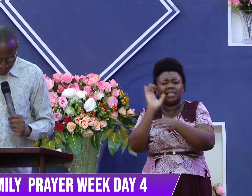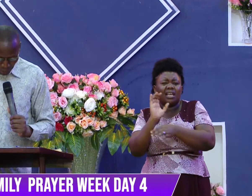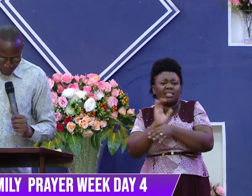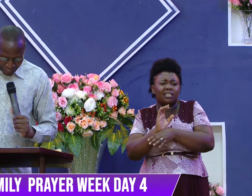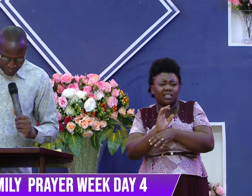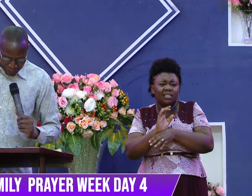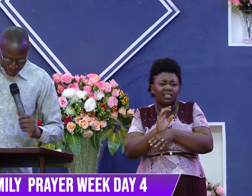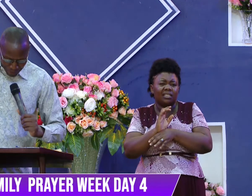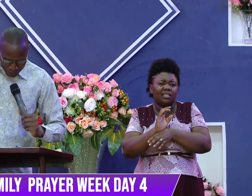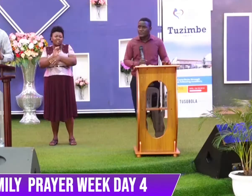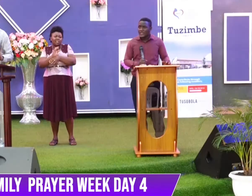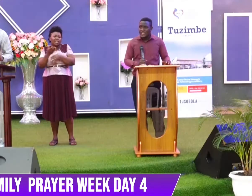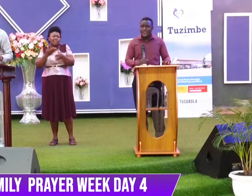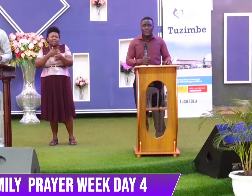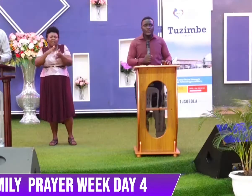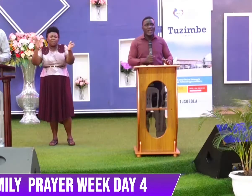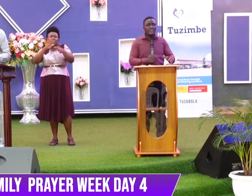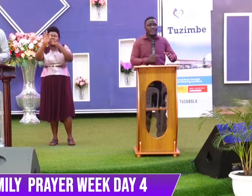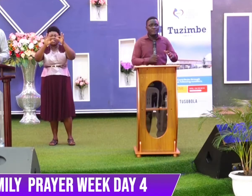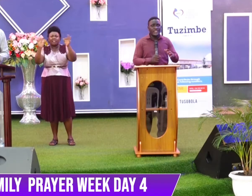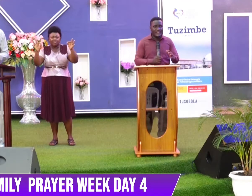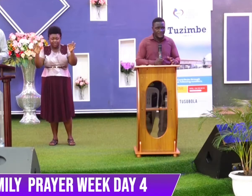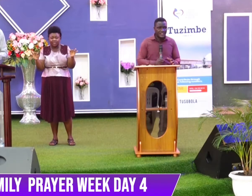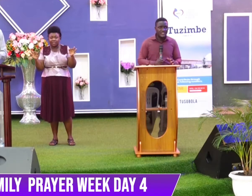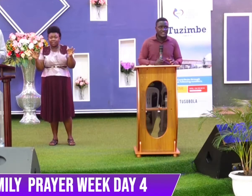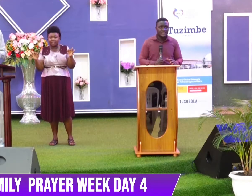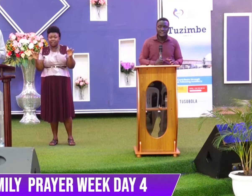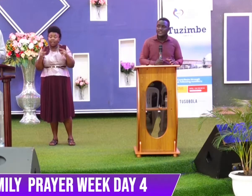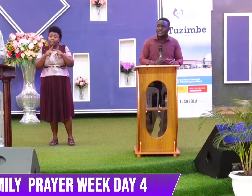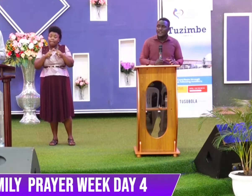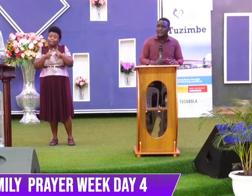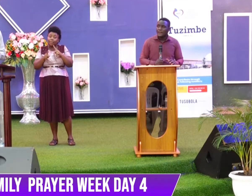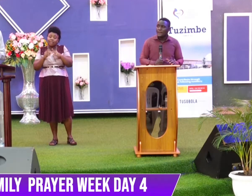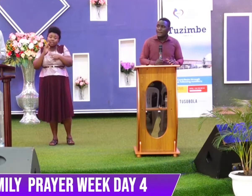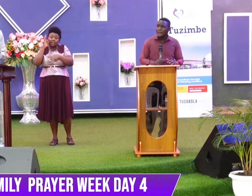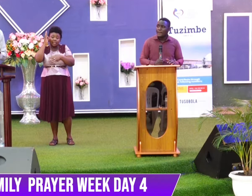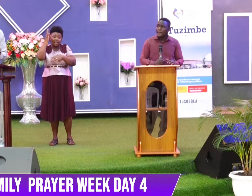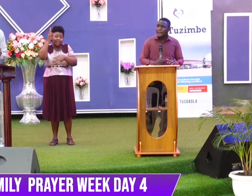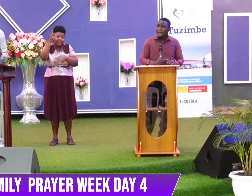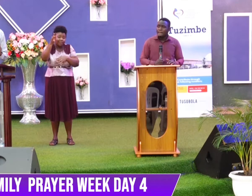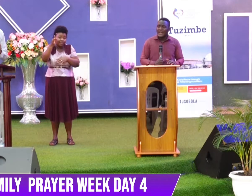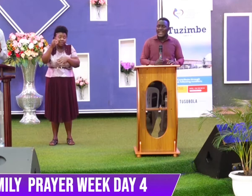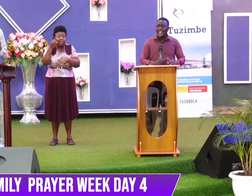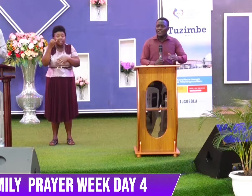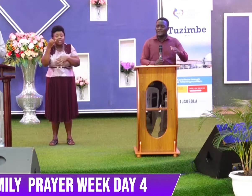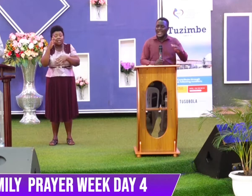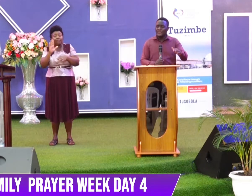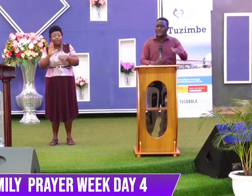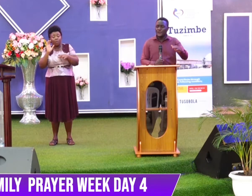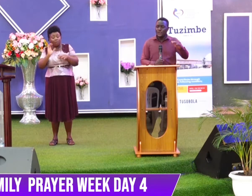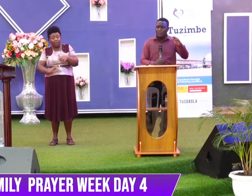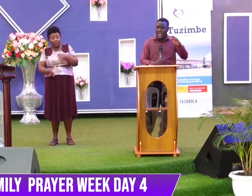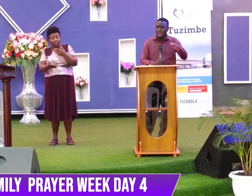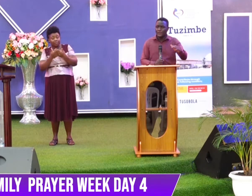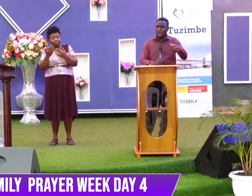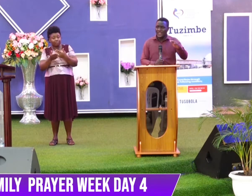great church. Even though you have a very big gift. But ahead of time, if